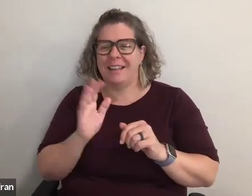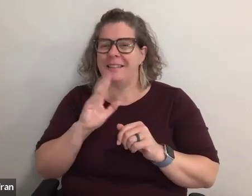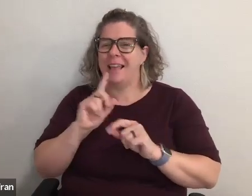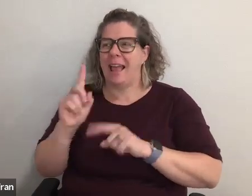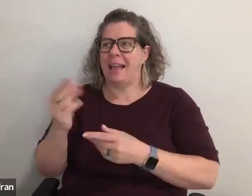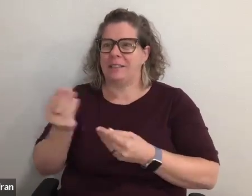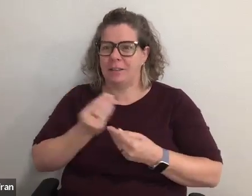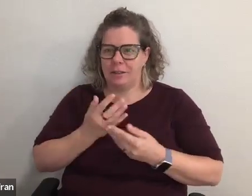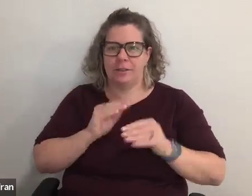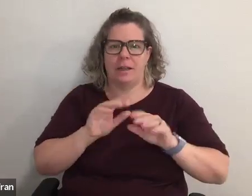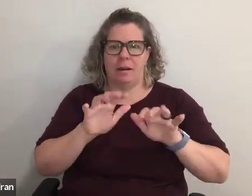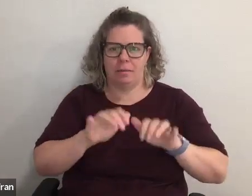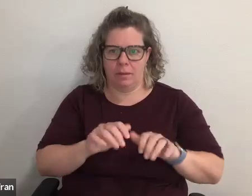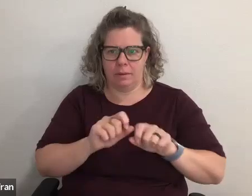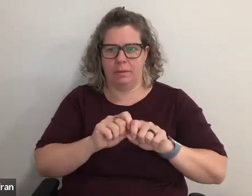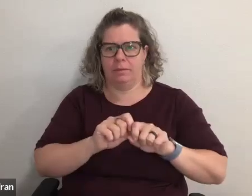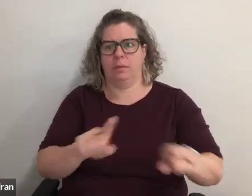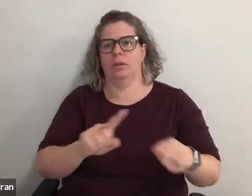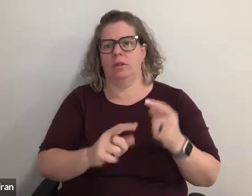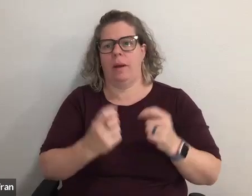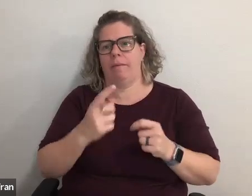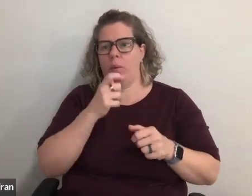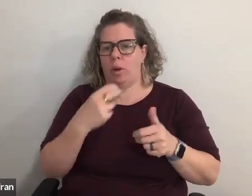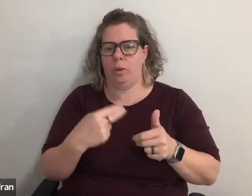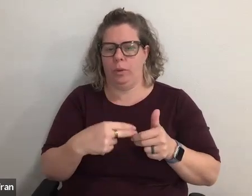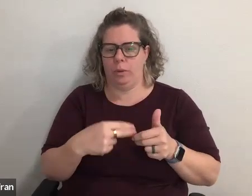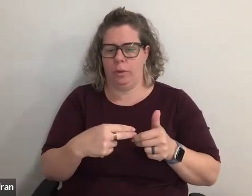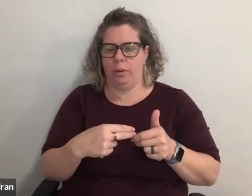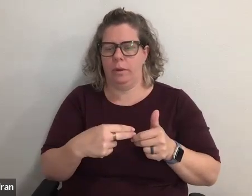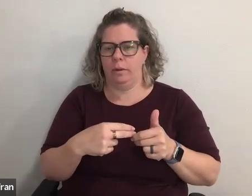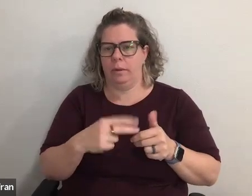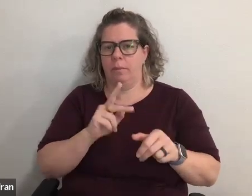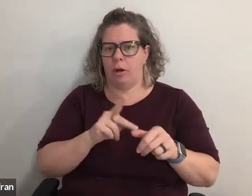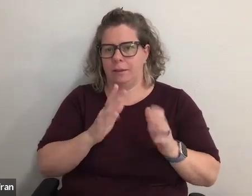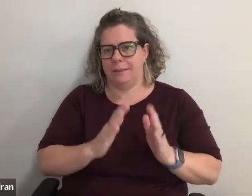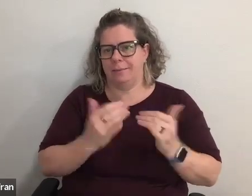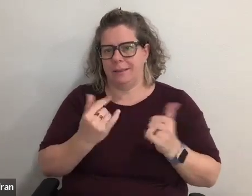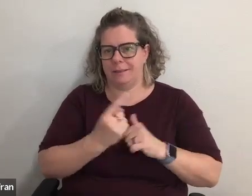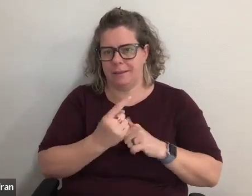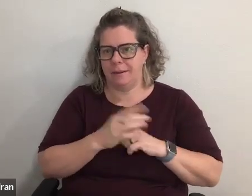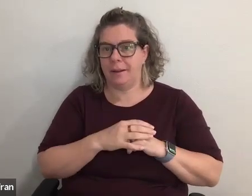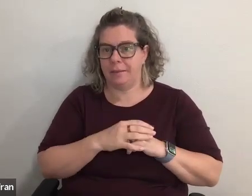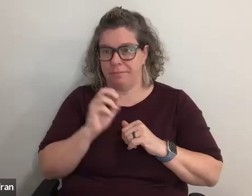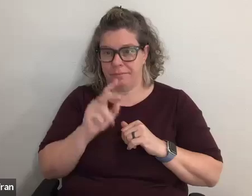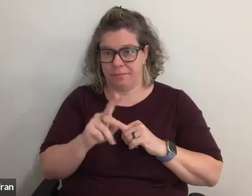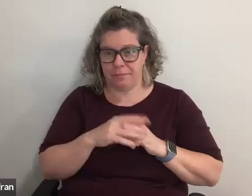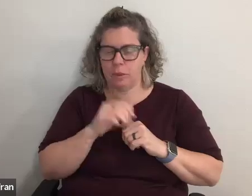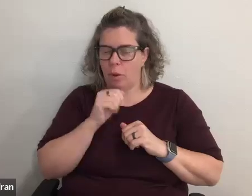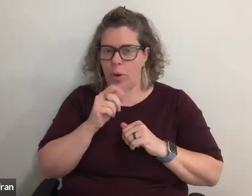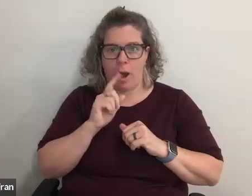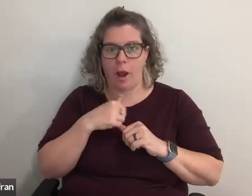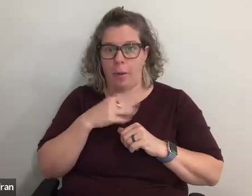answers back to you. I'll send an email with the answers to the questions that were not answered during the webinar, okay?